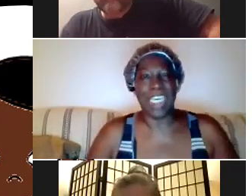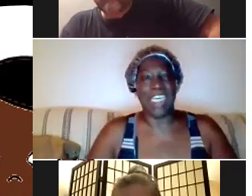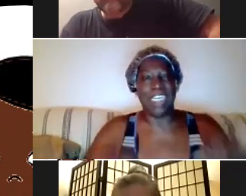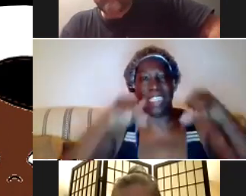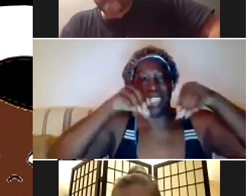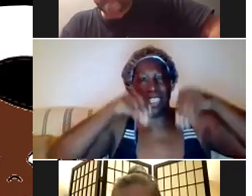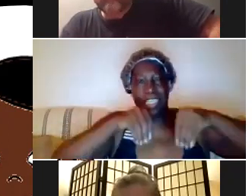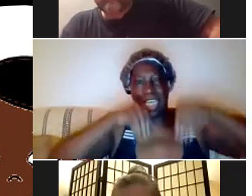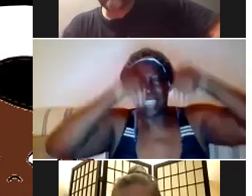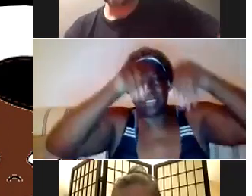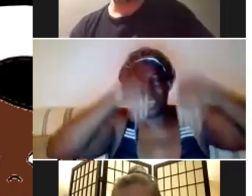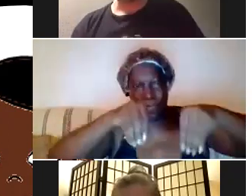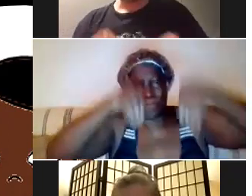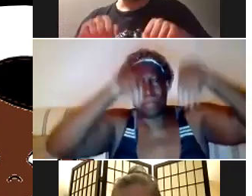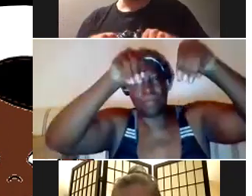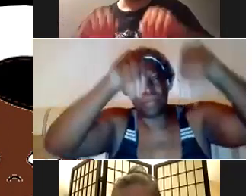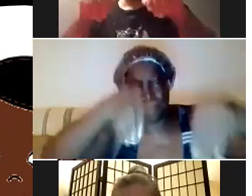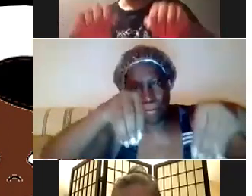Kangaroo is,